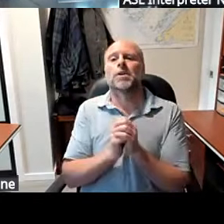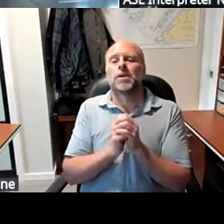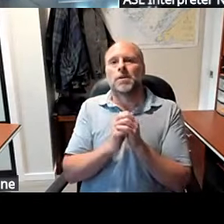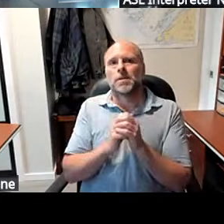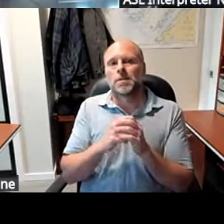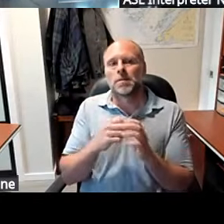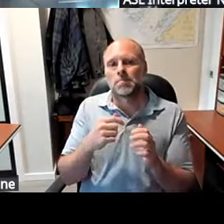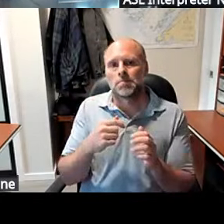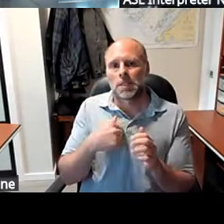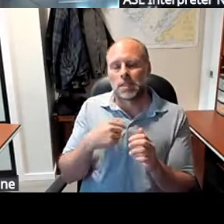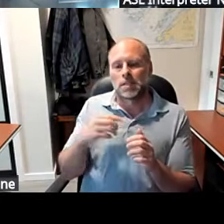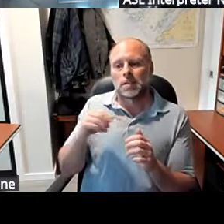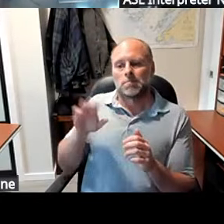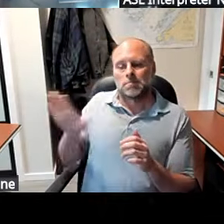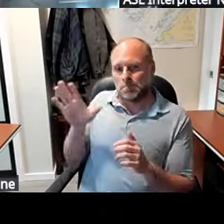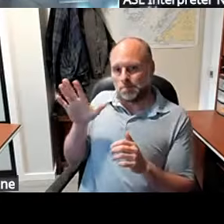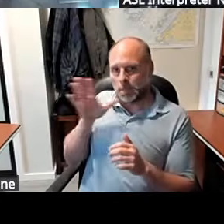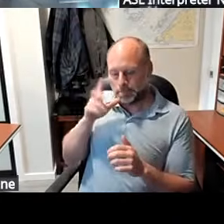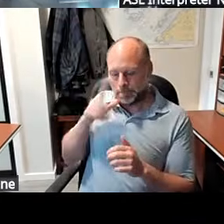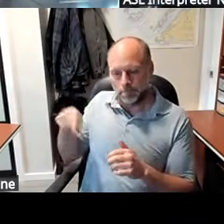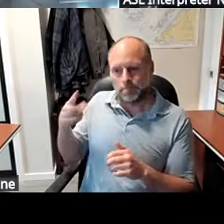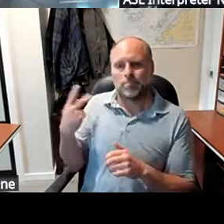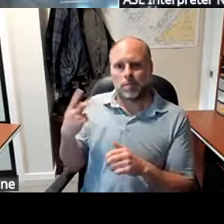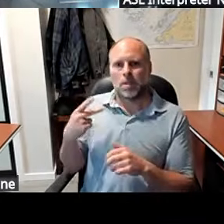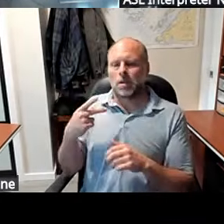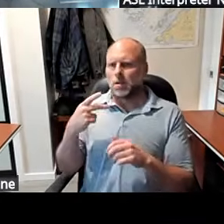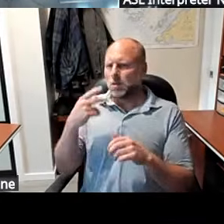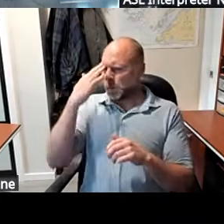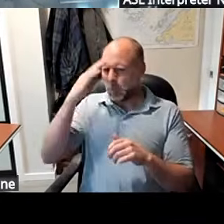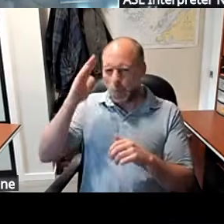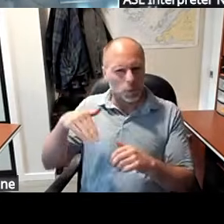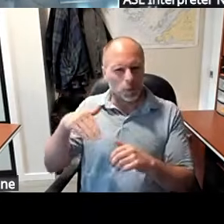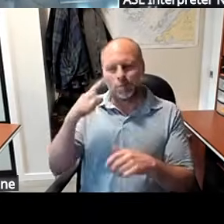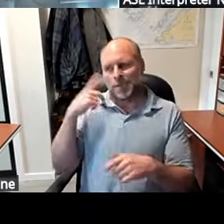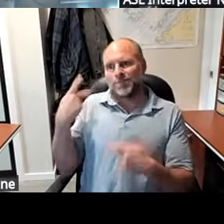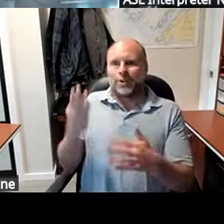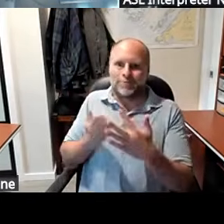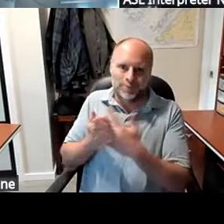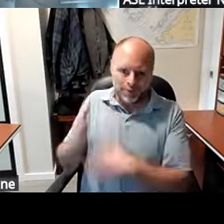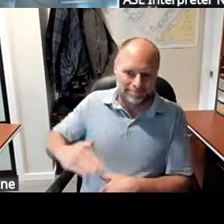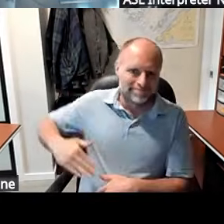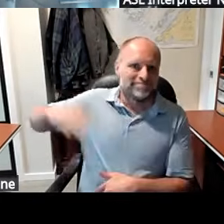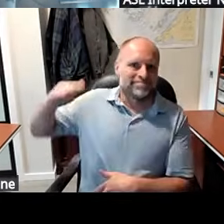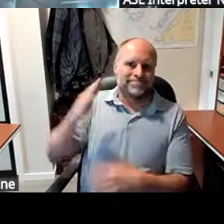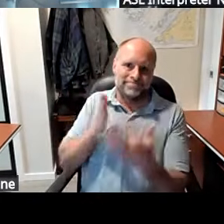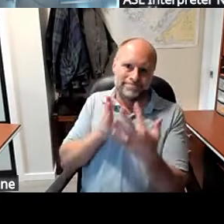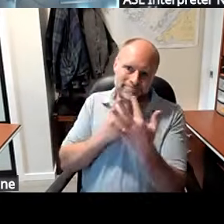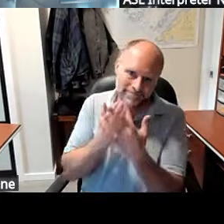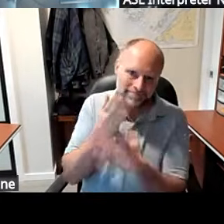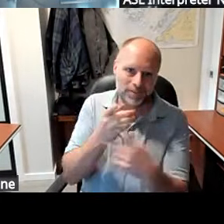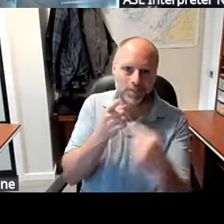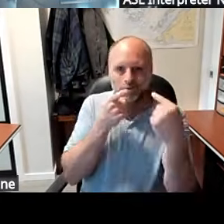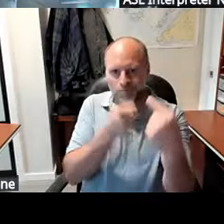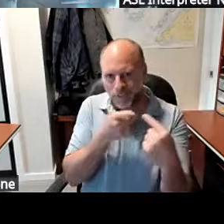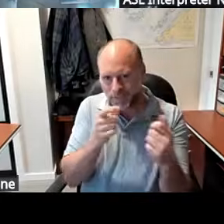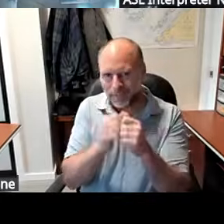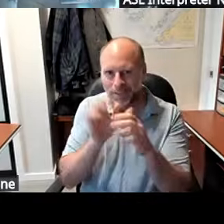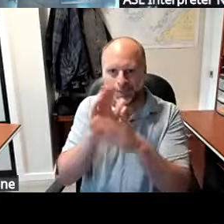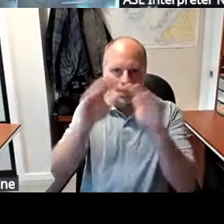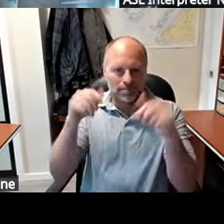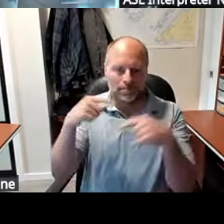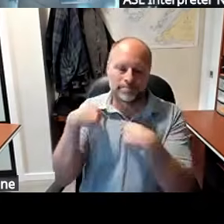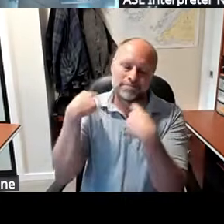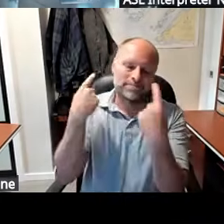And so when I first went into kindergarten, her mom and I mean, we knew we've